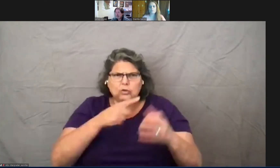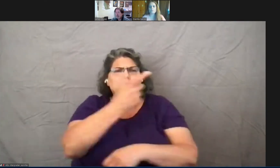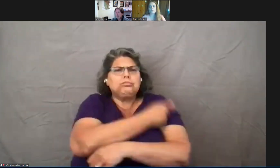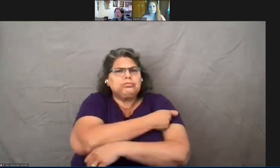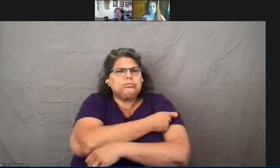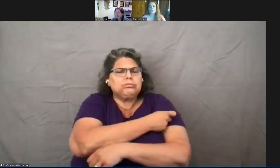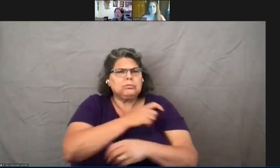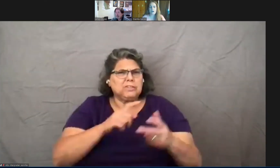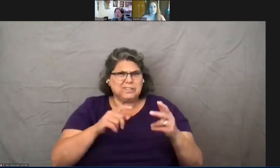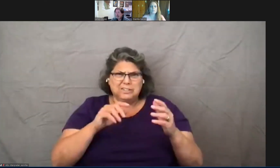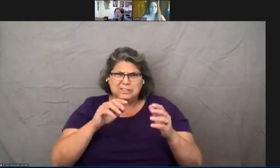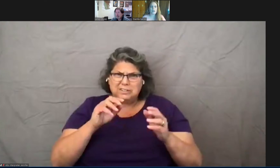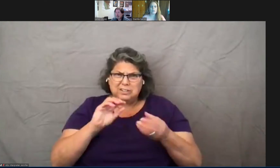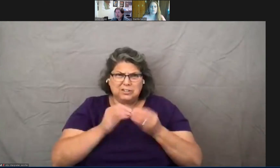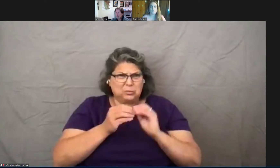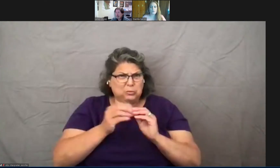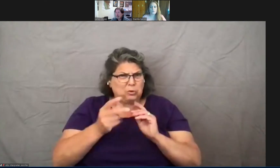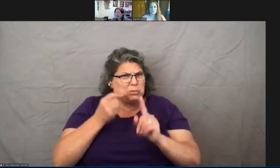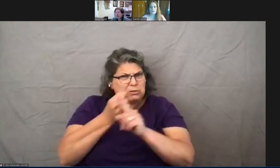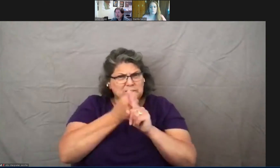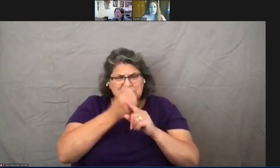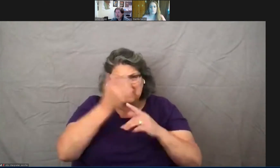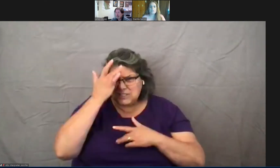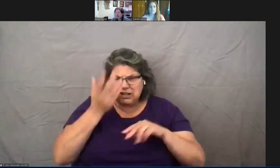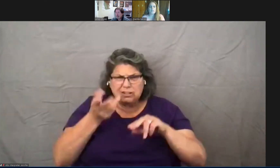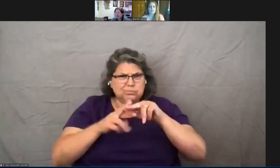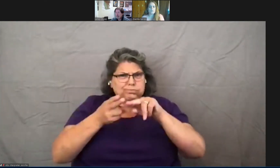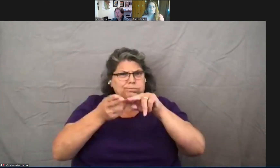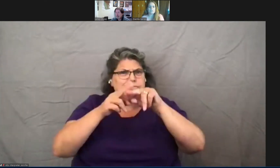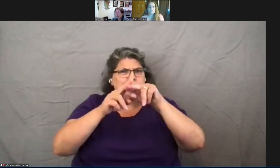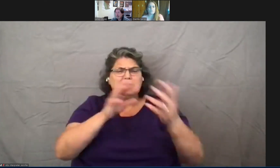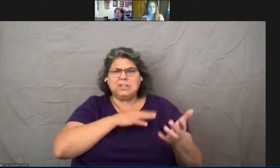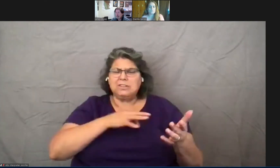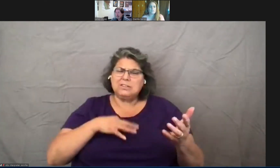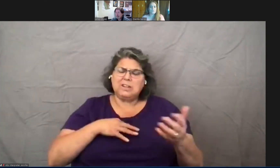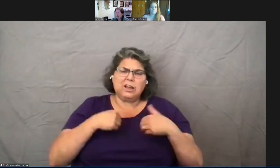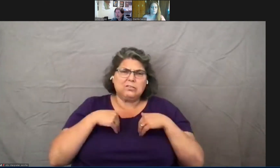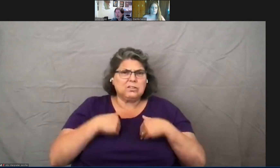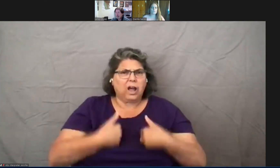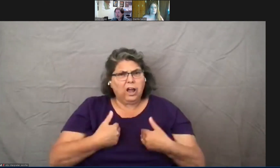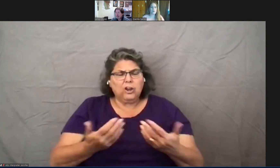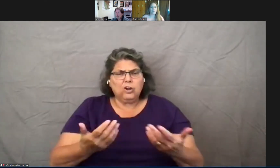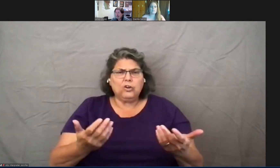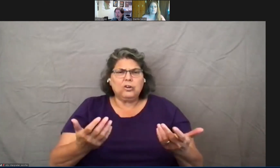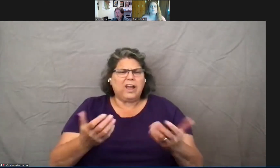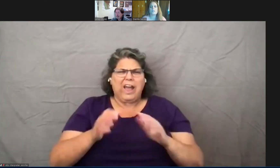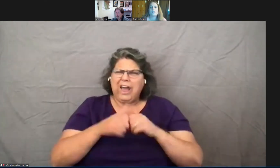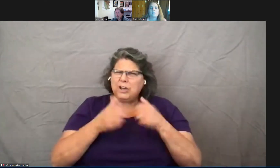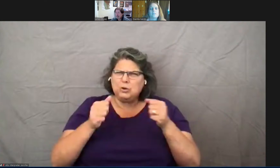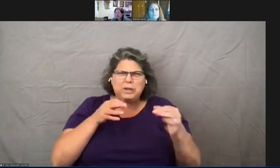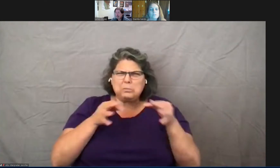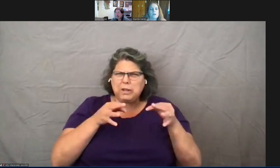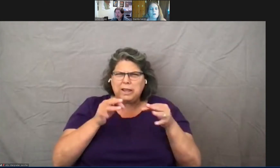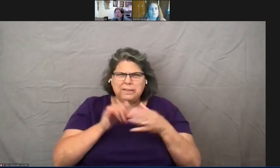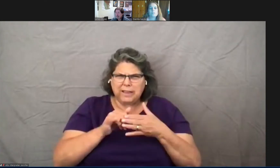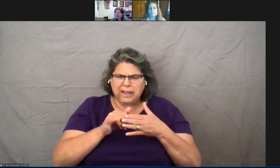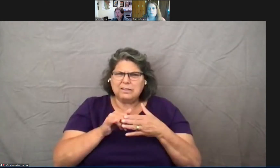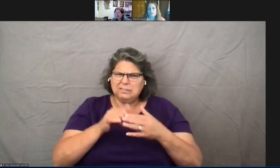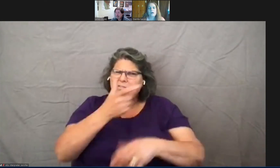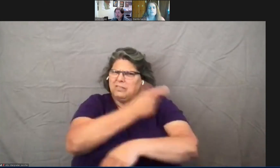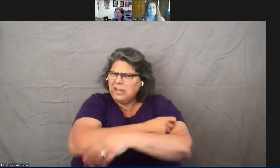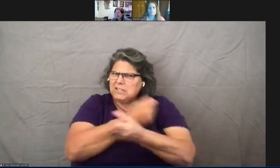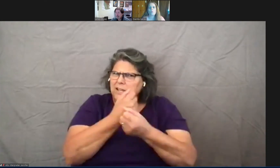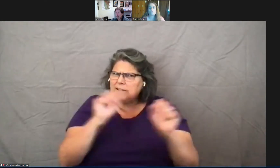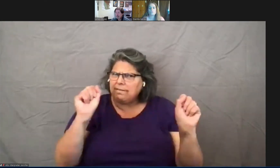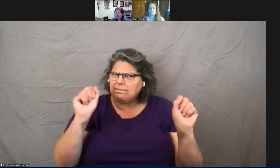up. The staff are tired. How do we say that, this is still a safe vaccine to get? The symptoms